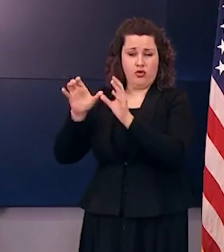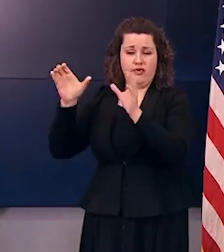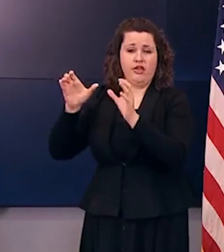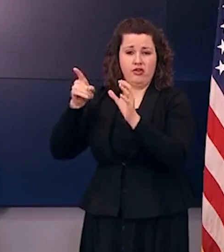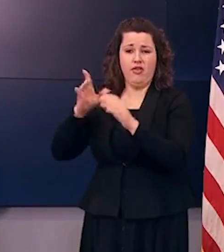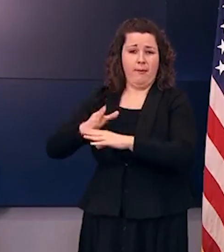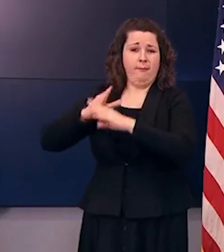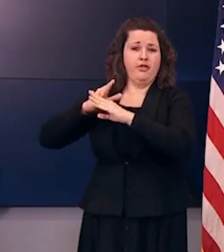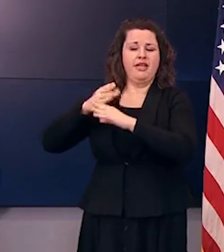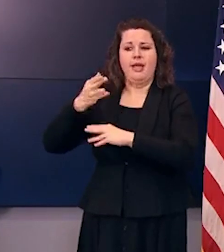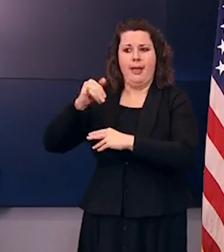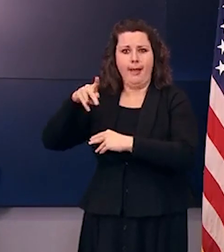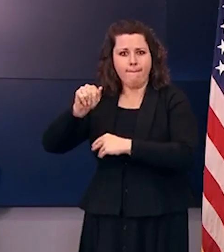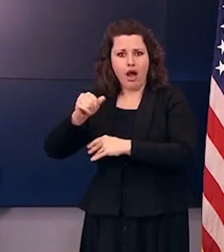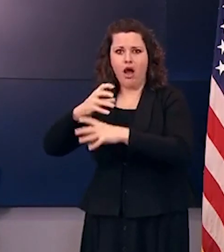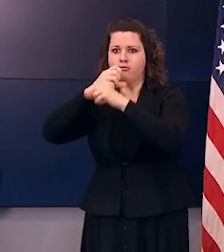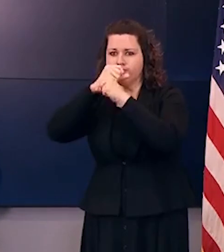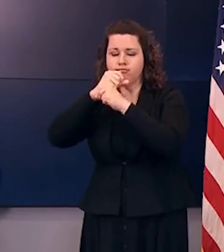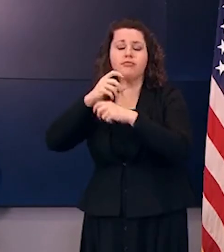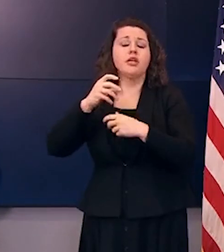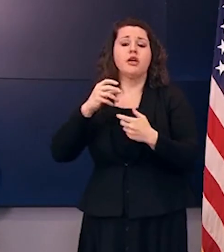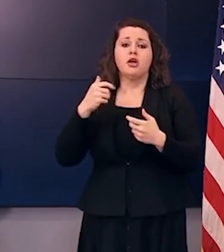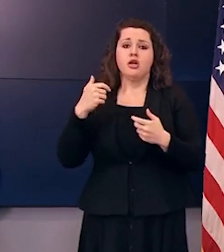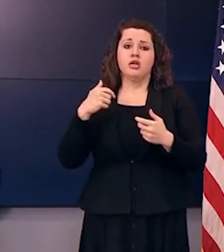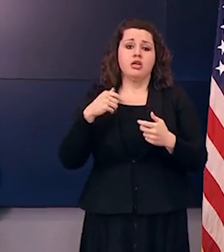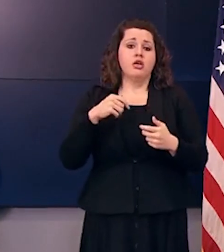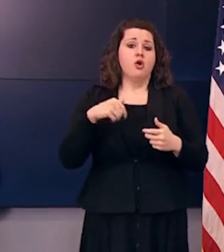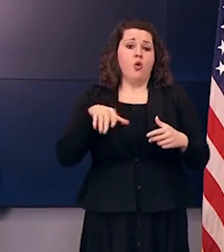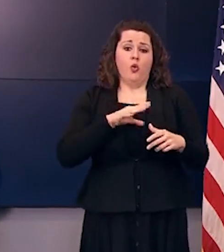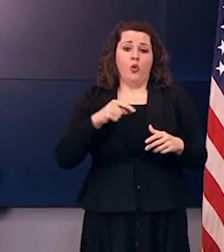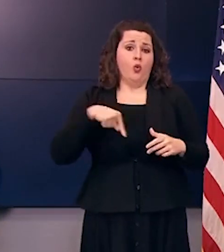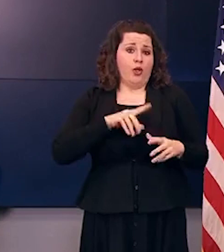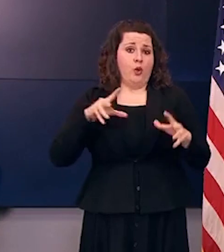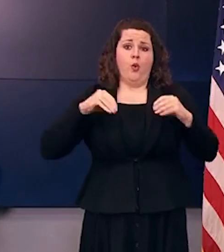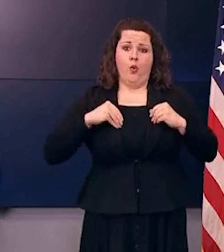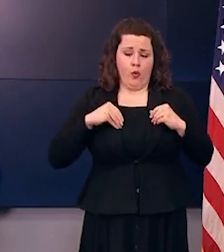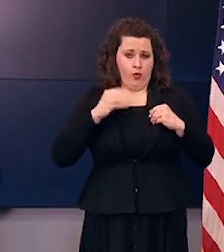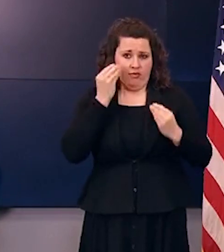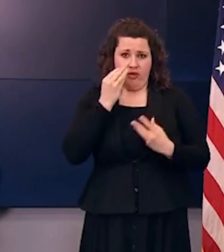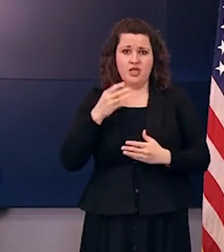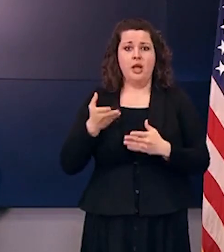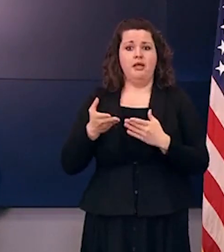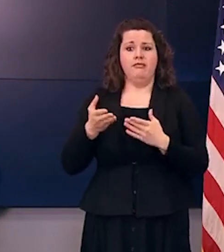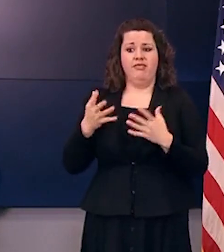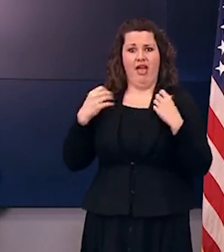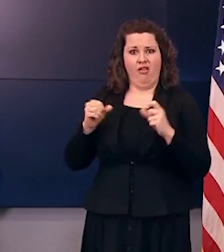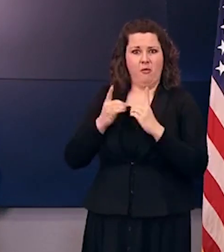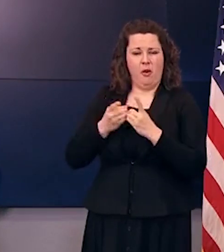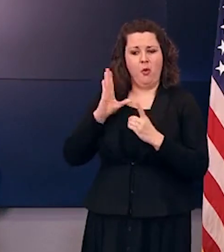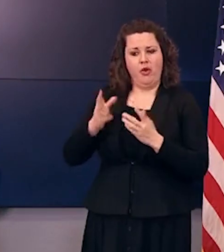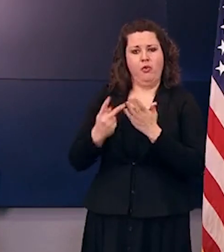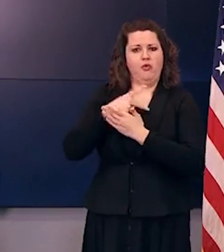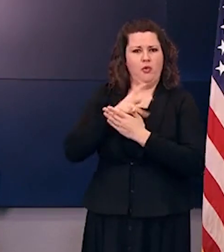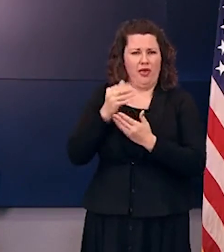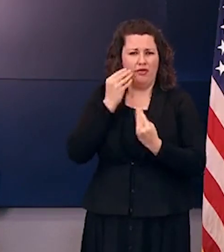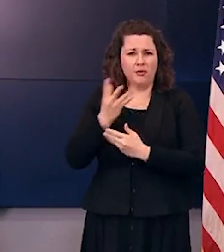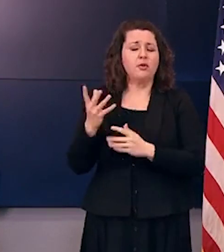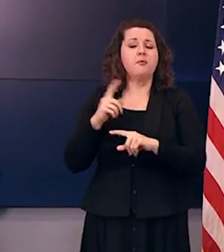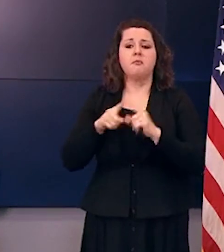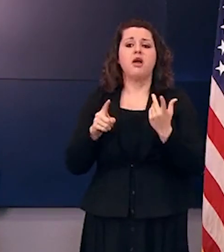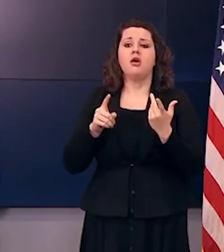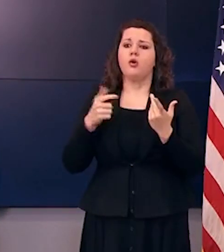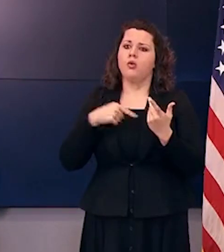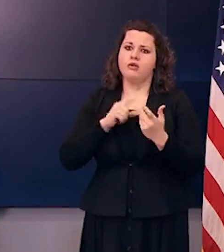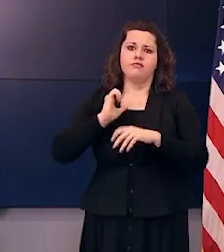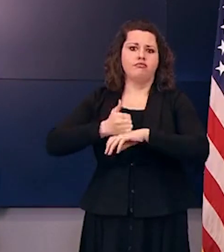It's protected by HIPAA. We own the data. Public Health are the ones that will be reviewing it. But we've put all kinds of